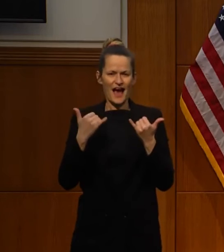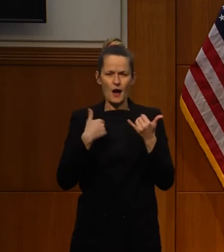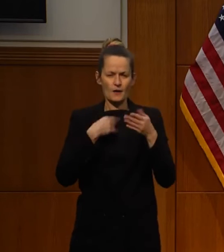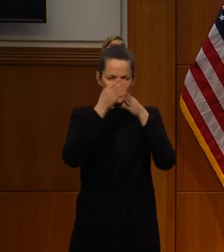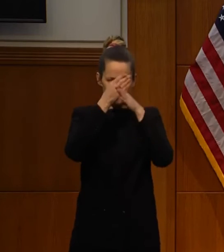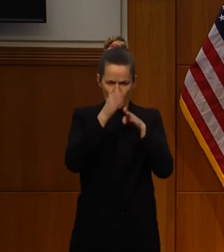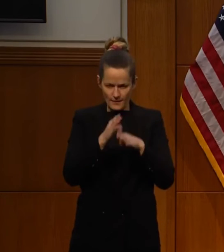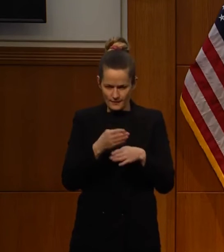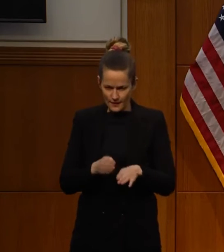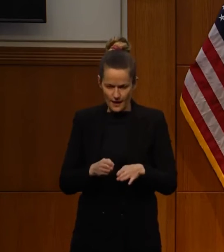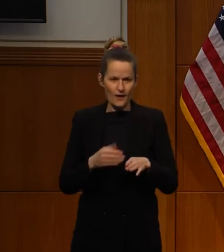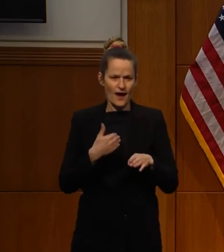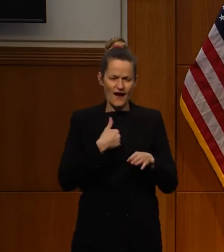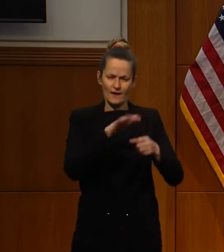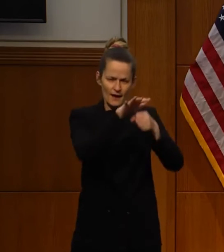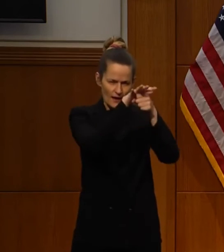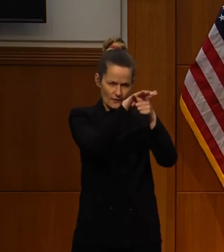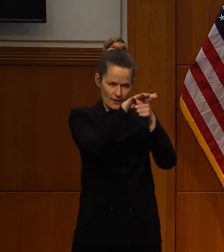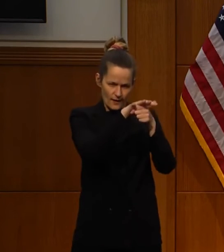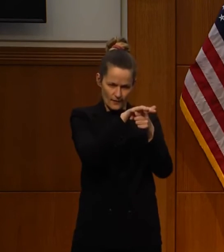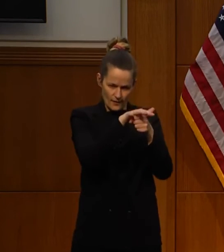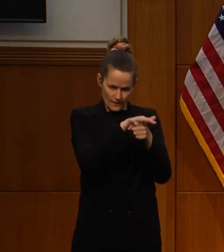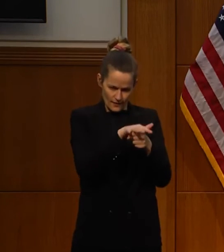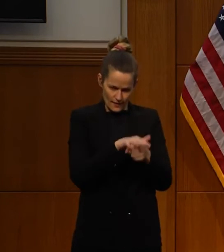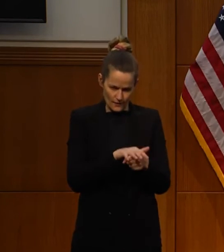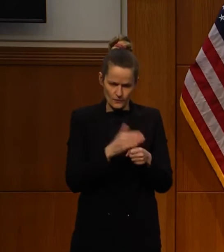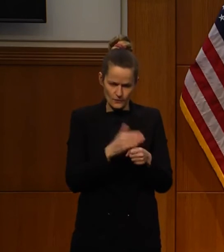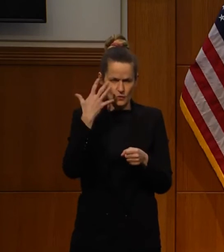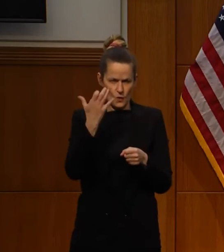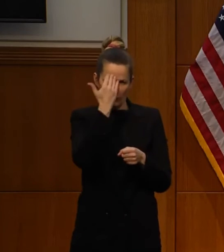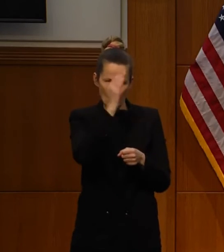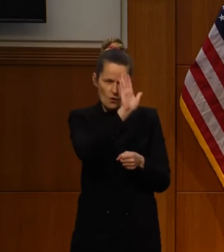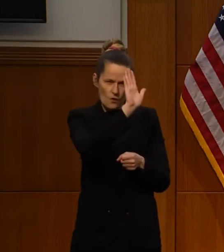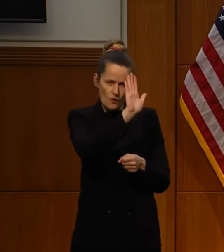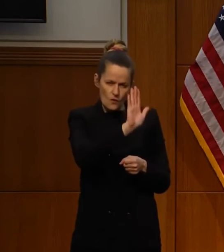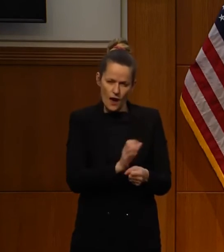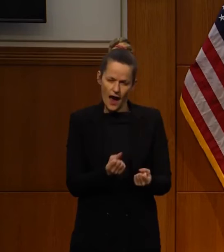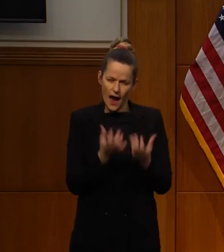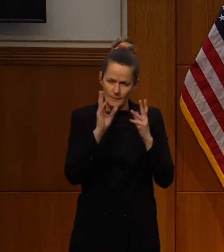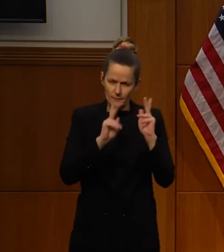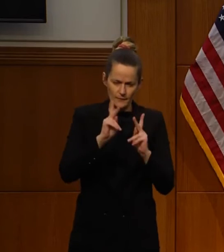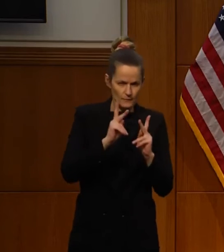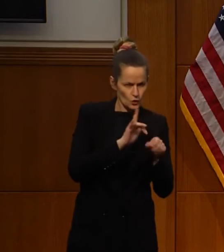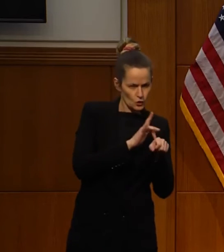each precinct are deciding to vote early or deciding to vote by mail.